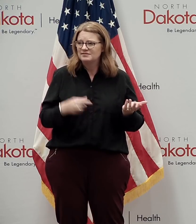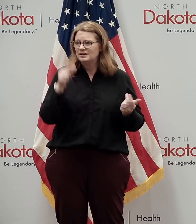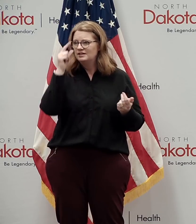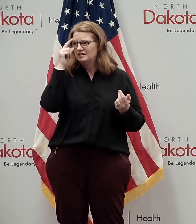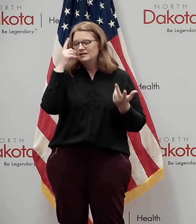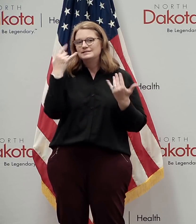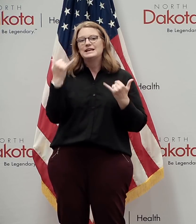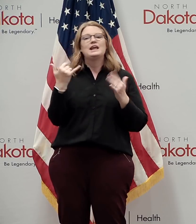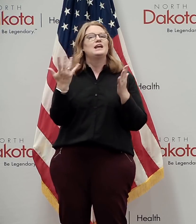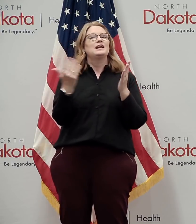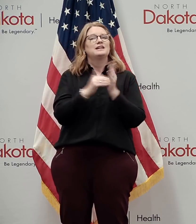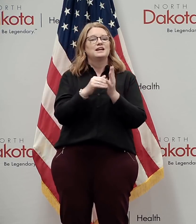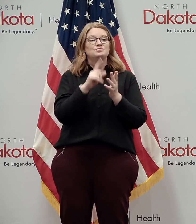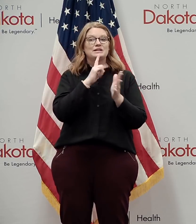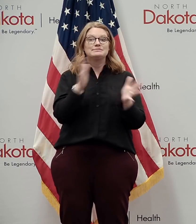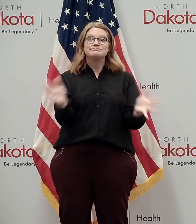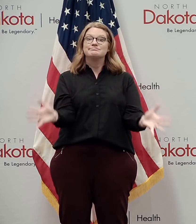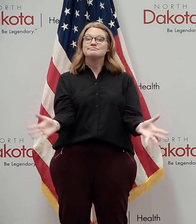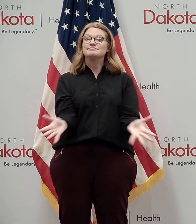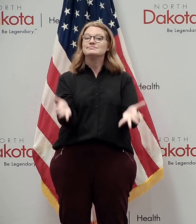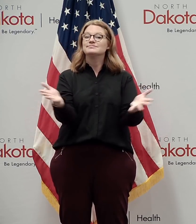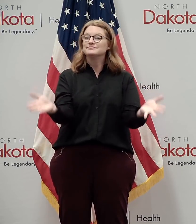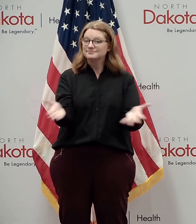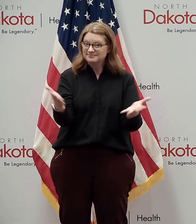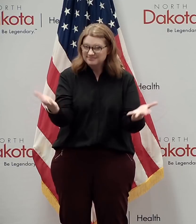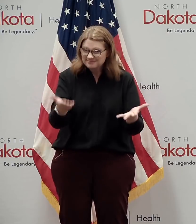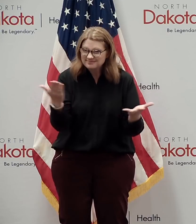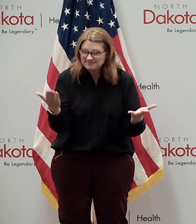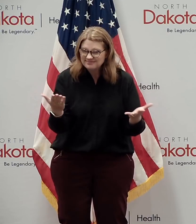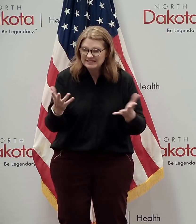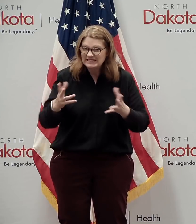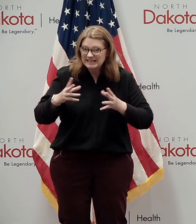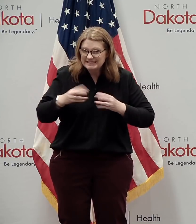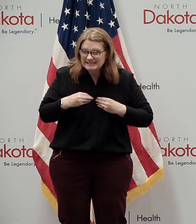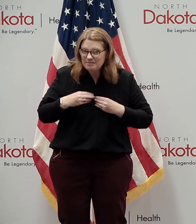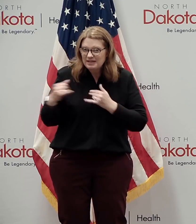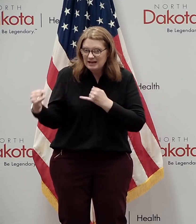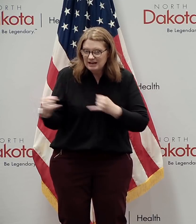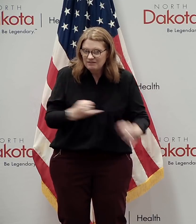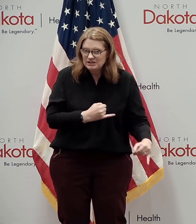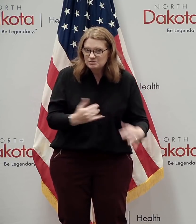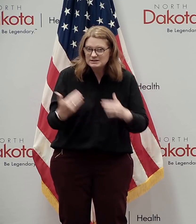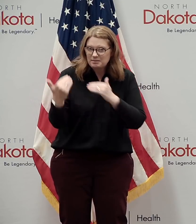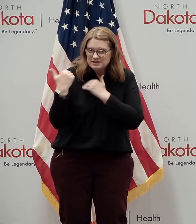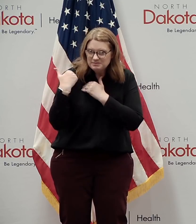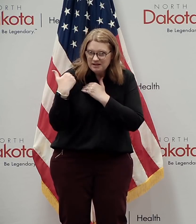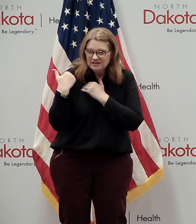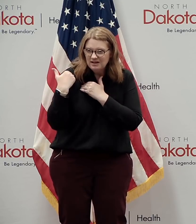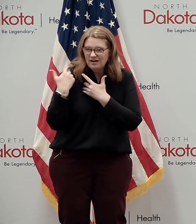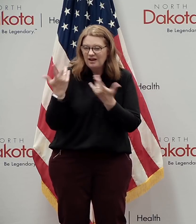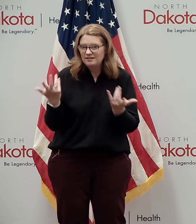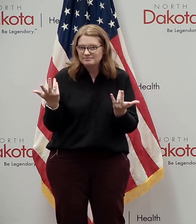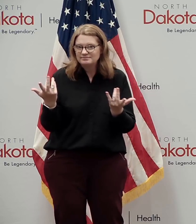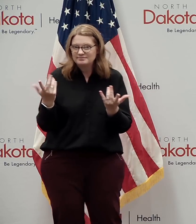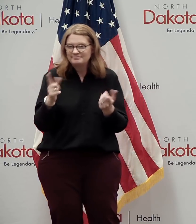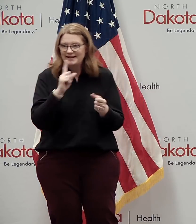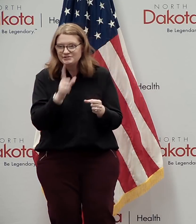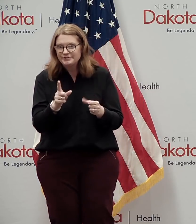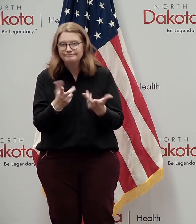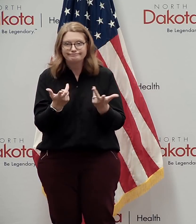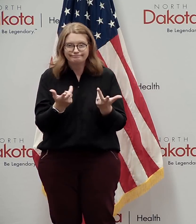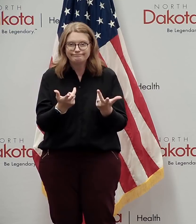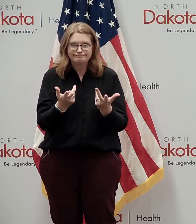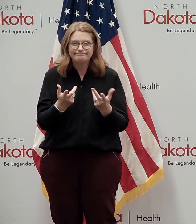today, with, again, trying to really encourage people to exercise that individual and collective and social responsibility to make sure we